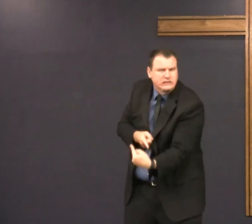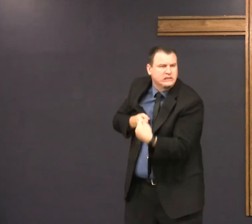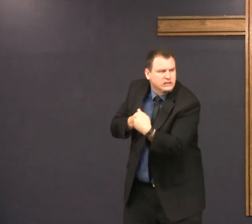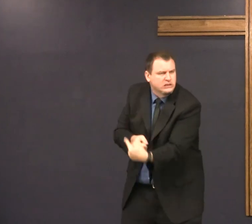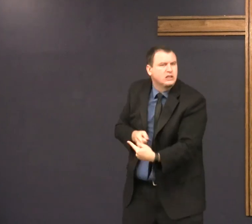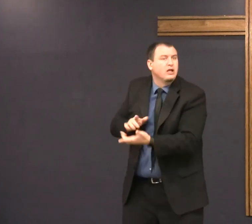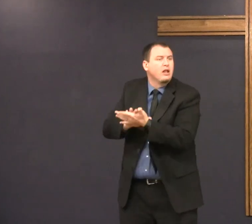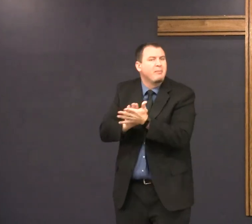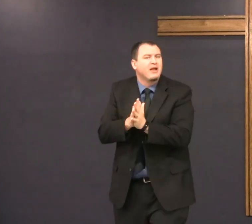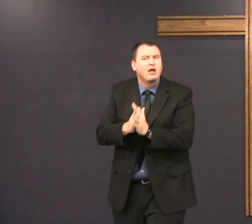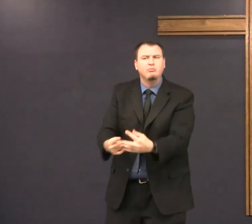struggle.